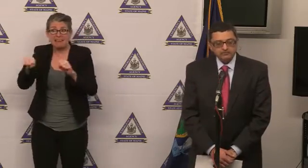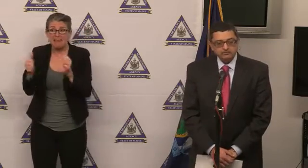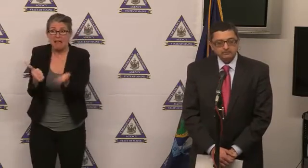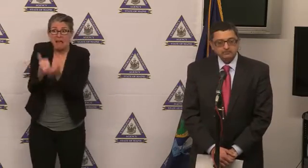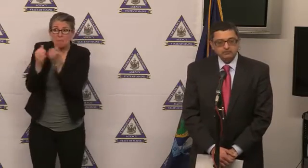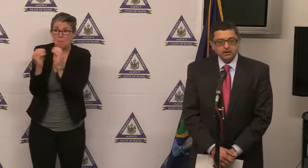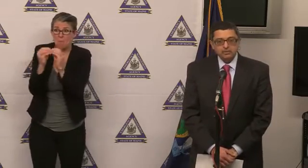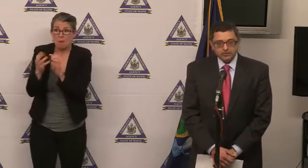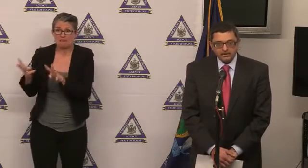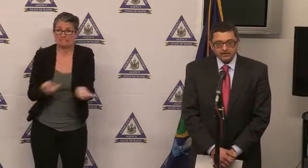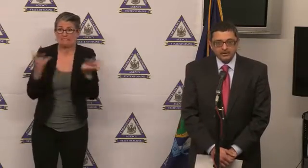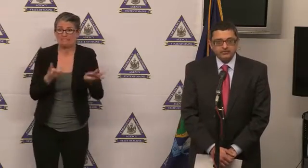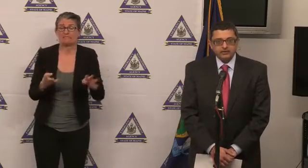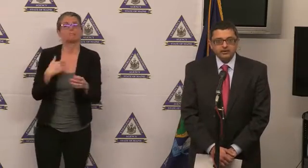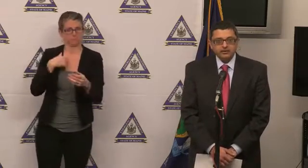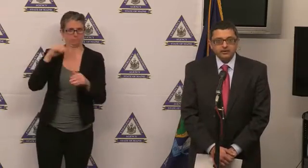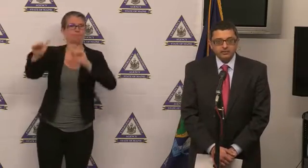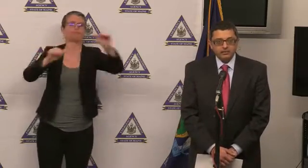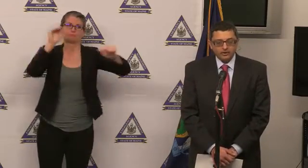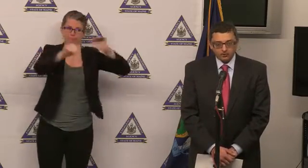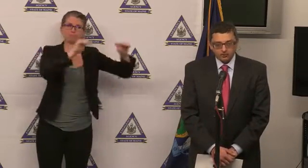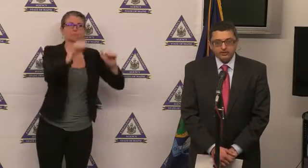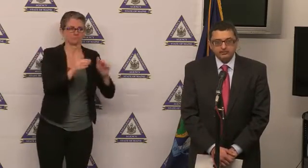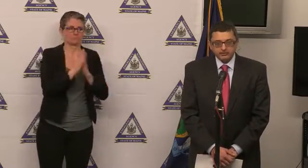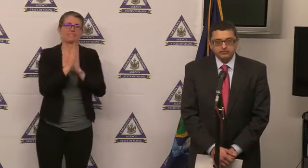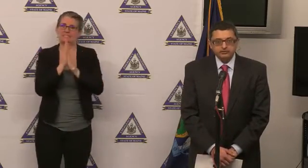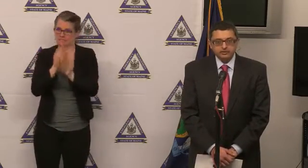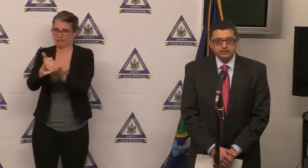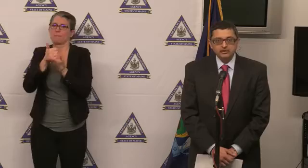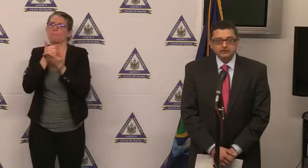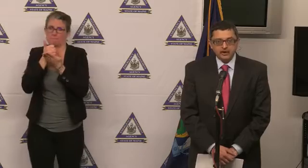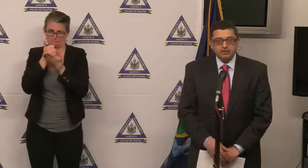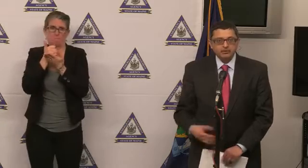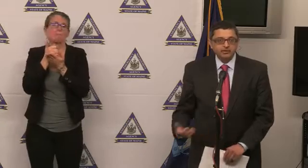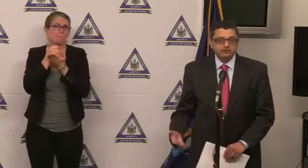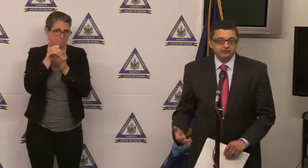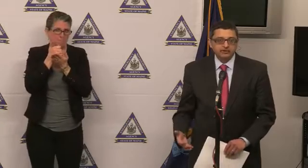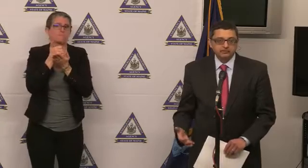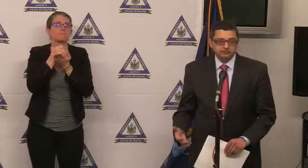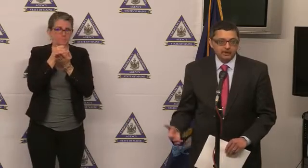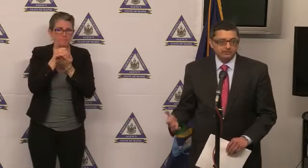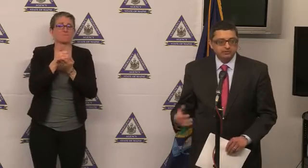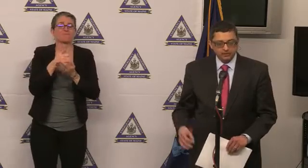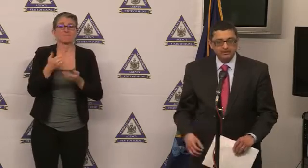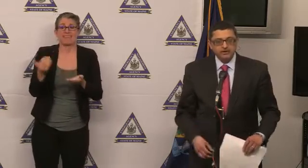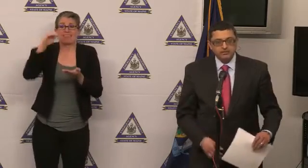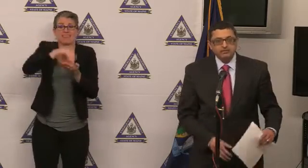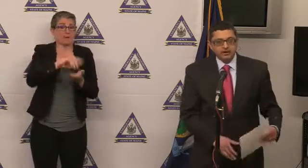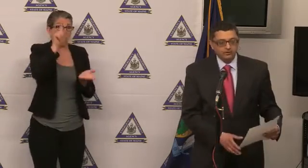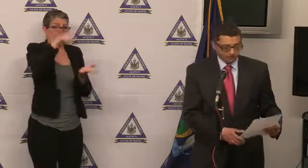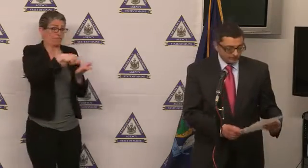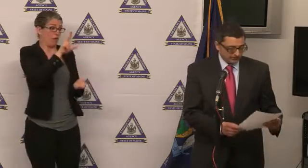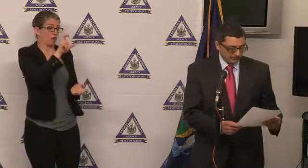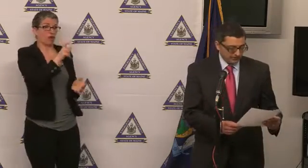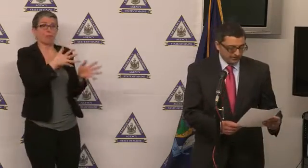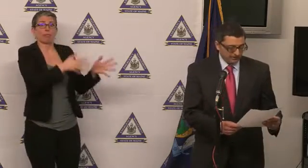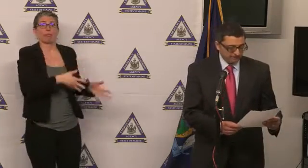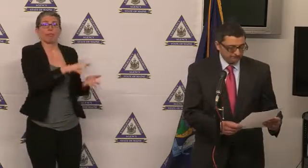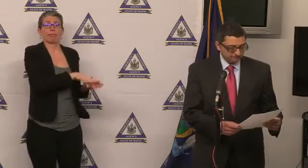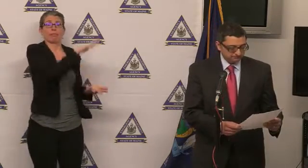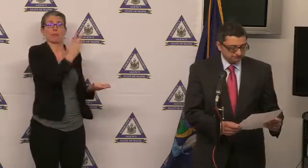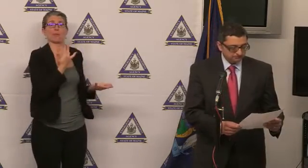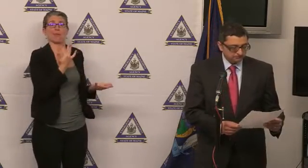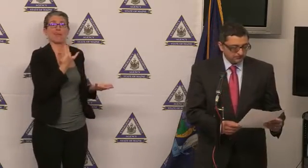high, and we recognize that, and we are working diligently to operationalize a plan to bring that number down as quickly as we can.